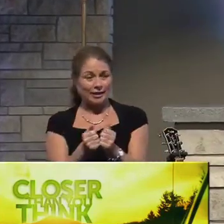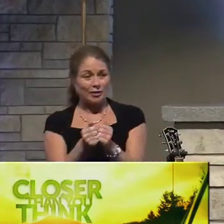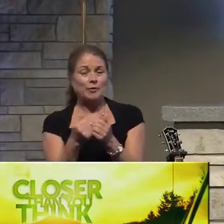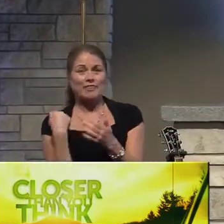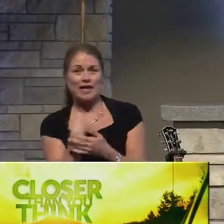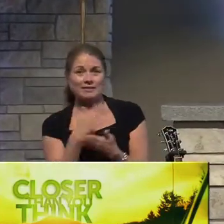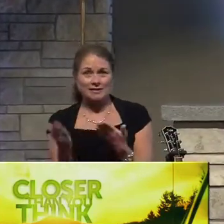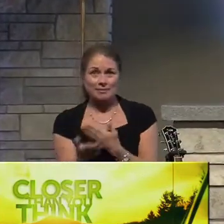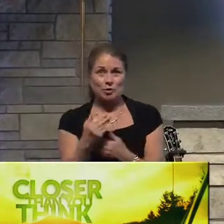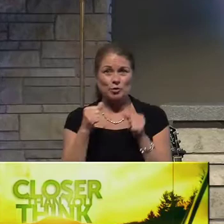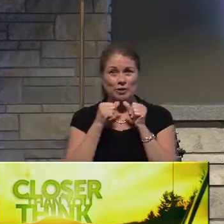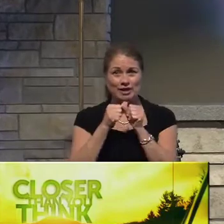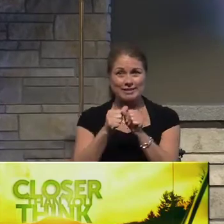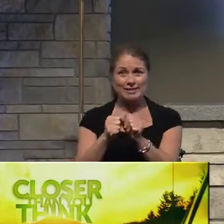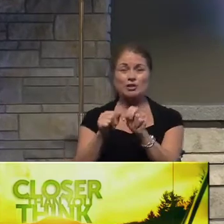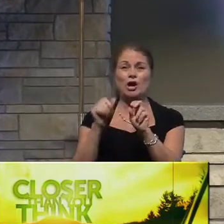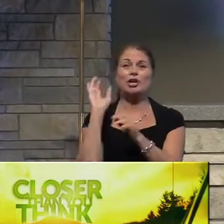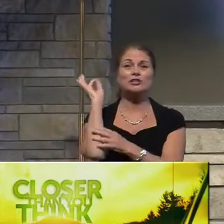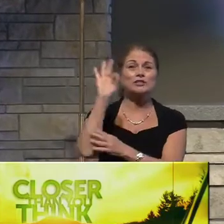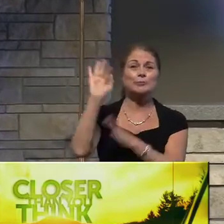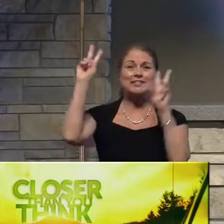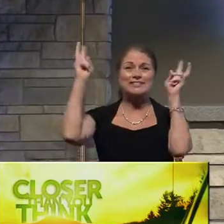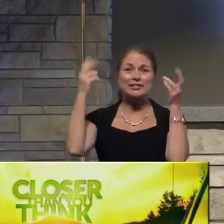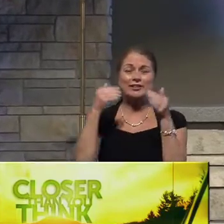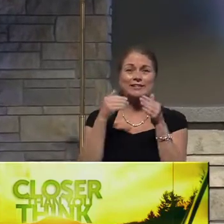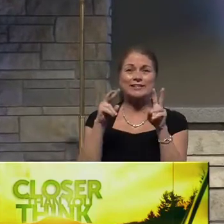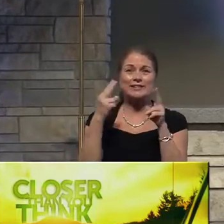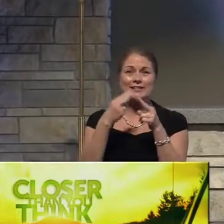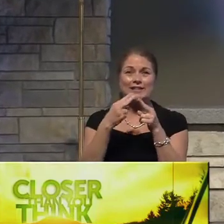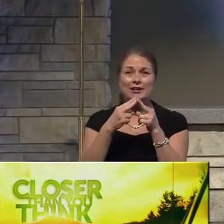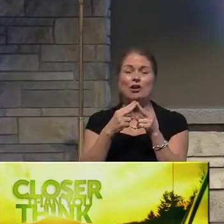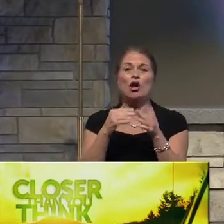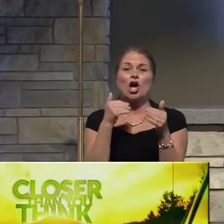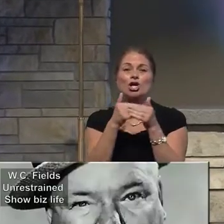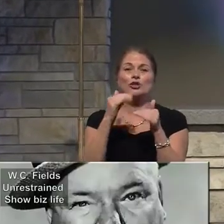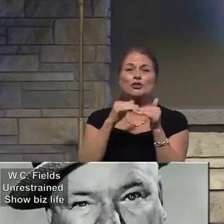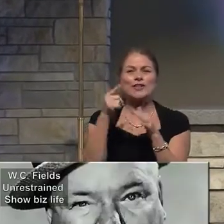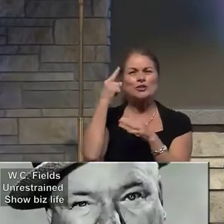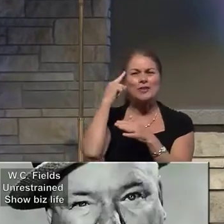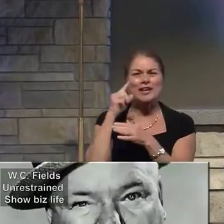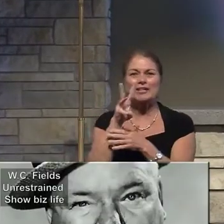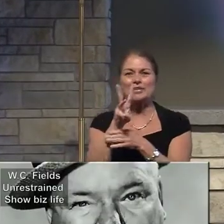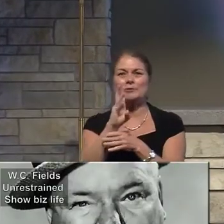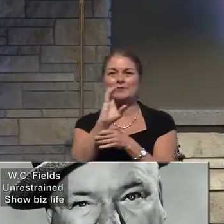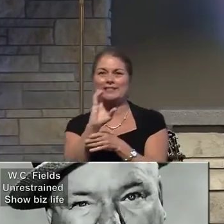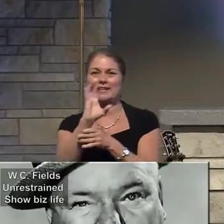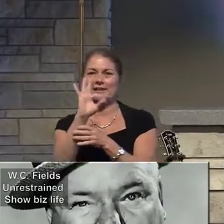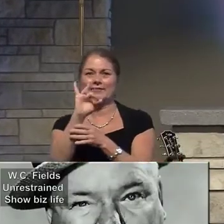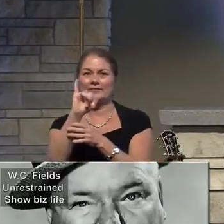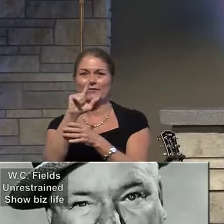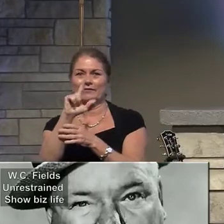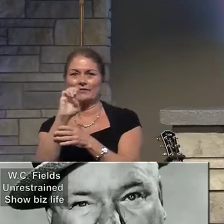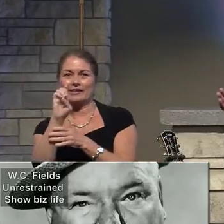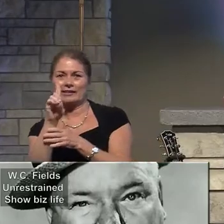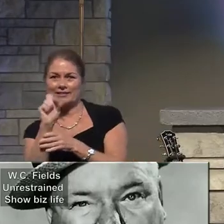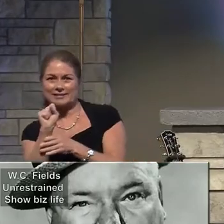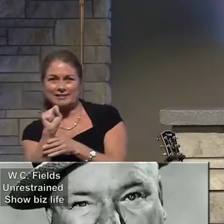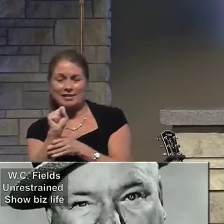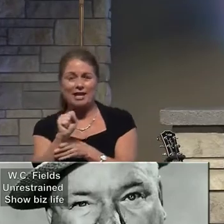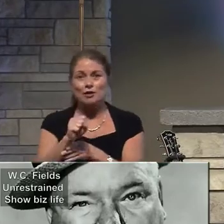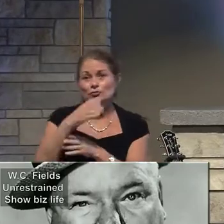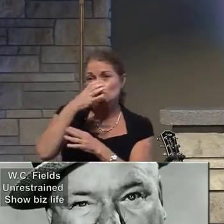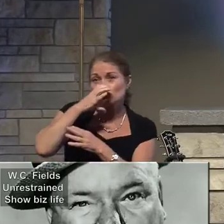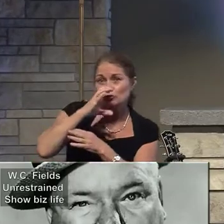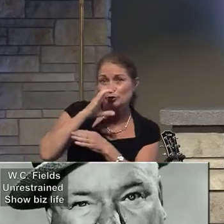are going to continue our sermon series entitled Closer Than You Think. It was W.C. Fields. He was a brilliant comedian